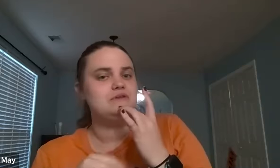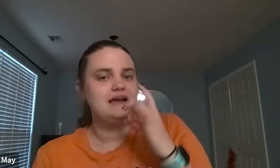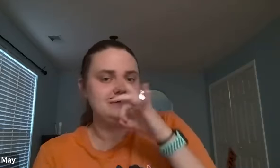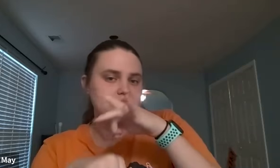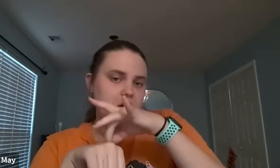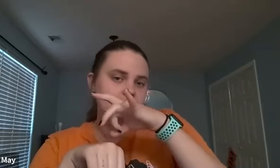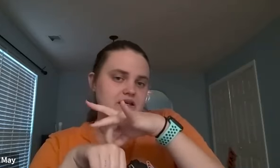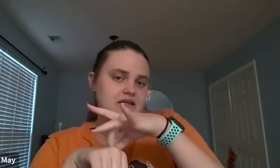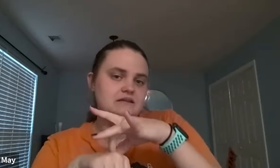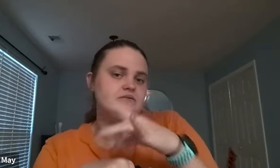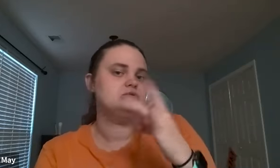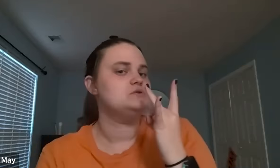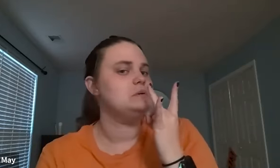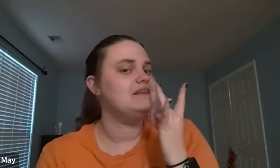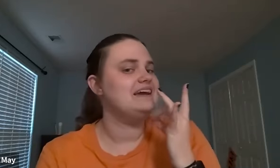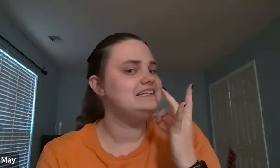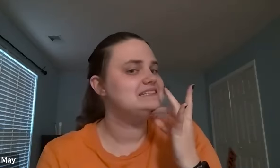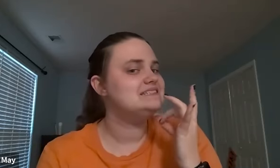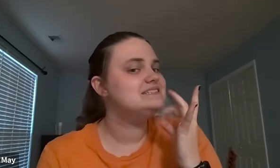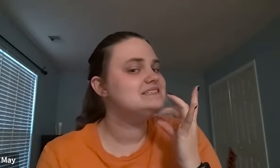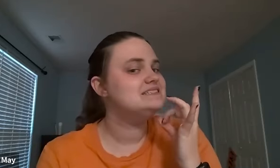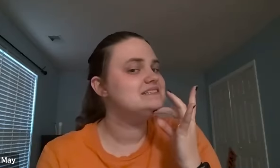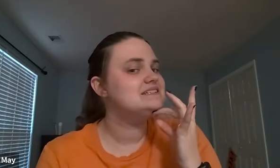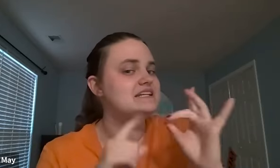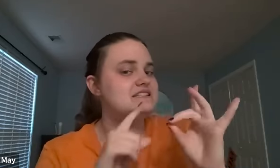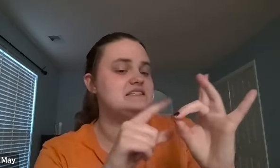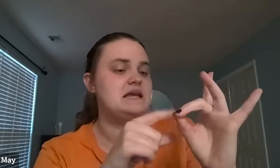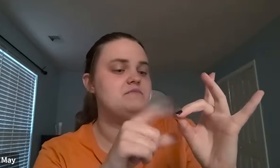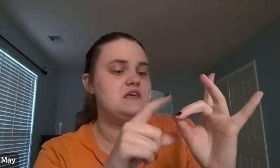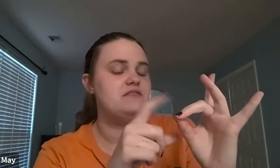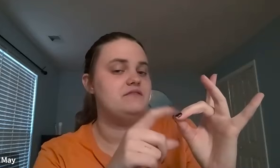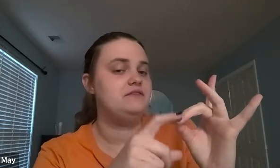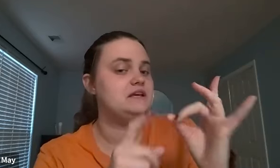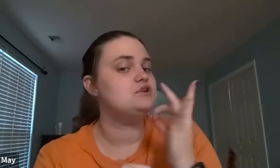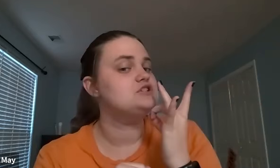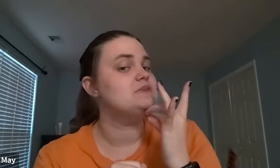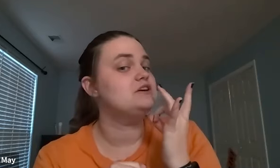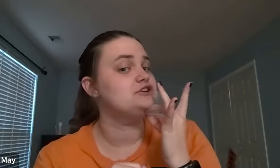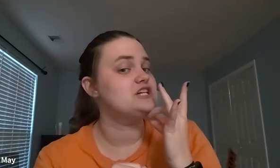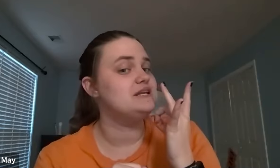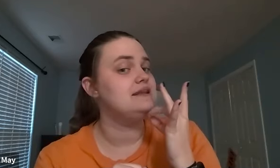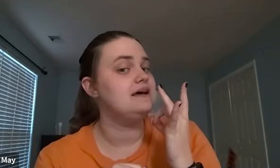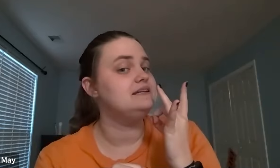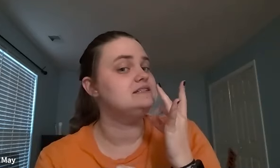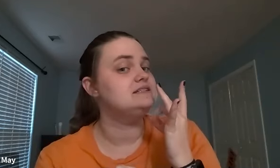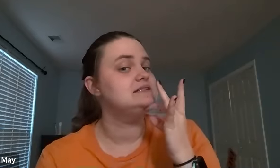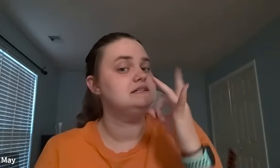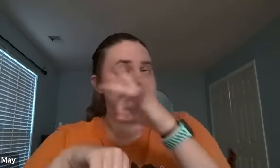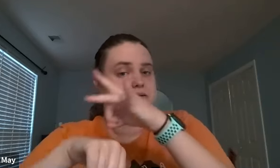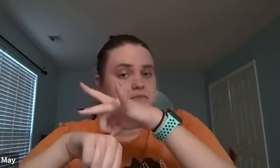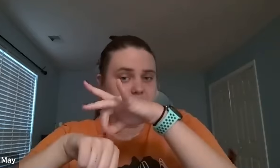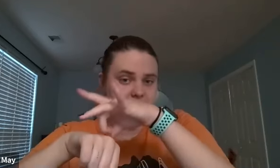light pumpkin. So light, it's the same thing, that flicking motion, but on your chin, light pumpkin.